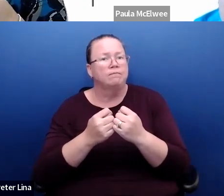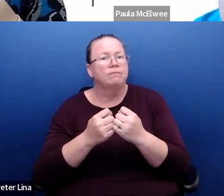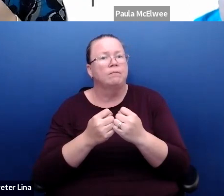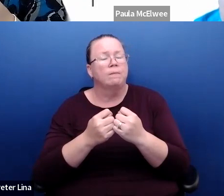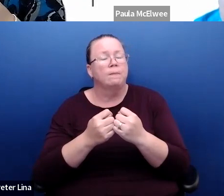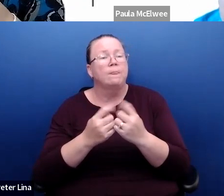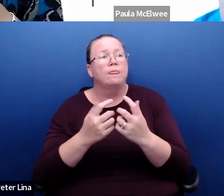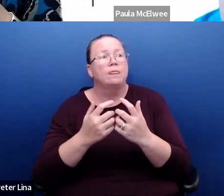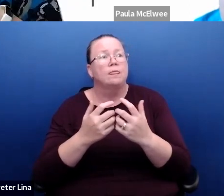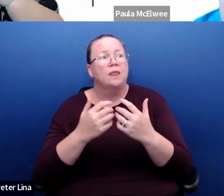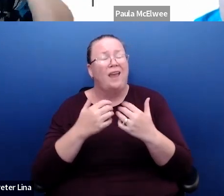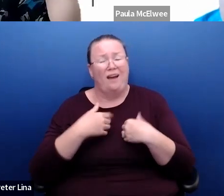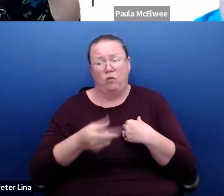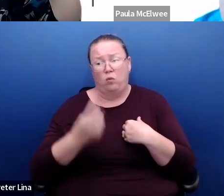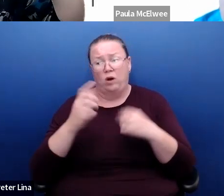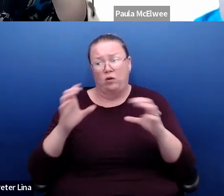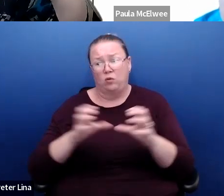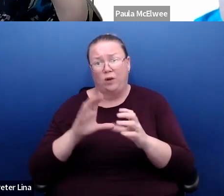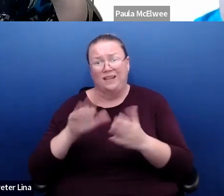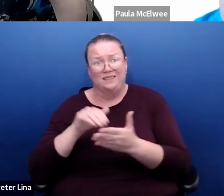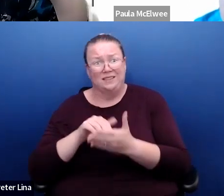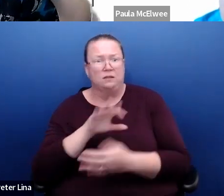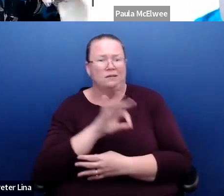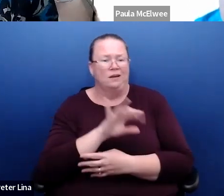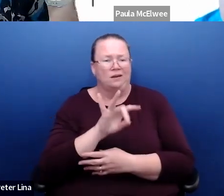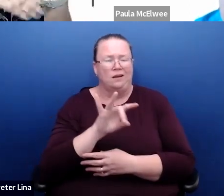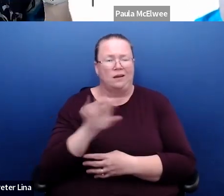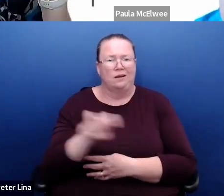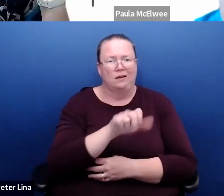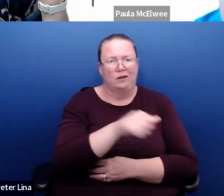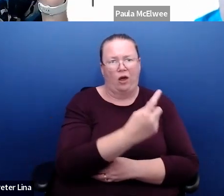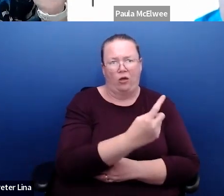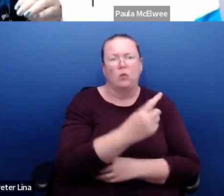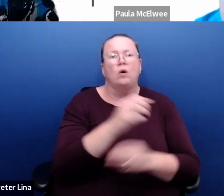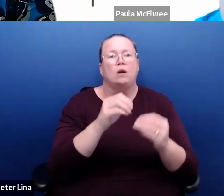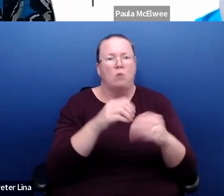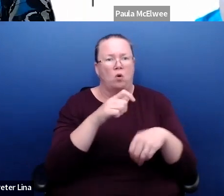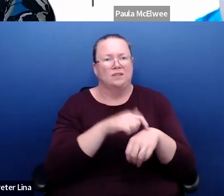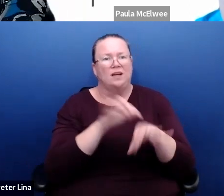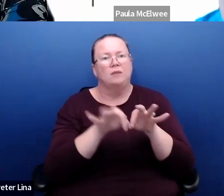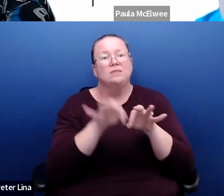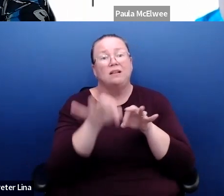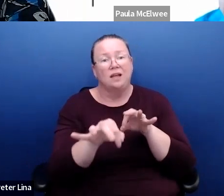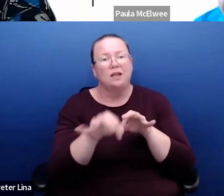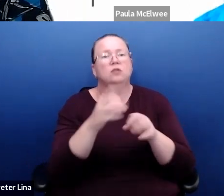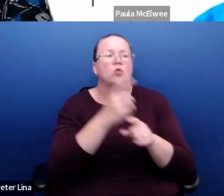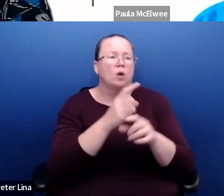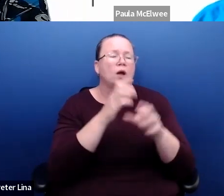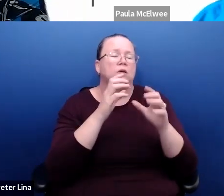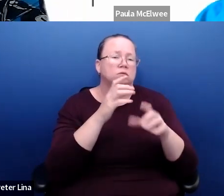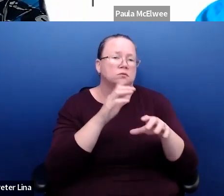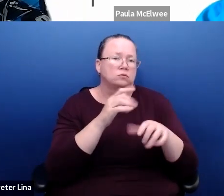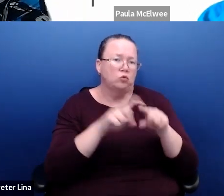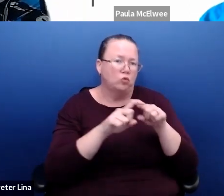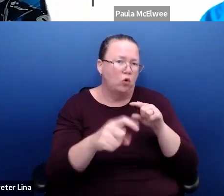suicide crisis center, but our 988 goes to another one. So then there's more time delayed in getting the right call to the right person to dispatch